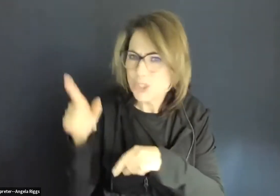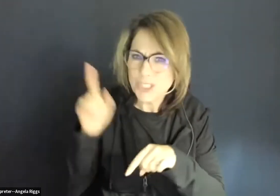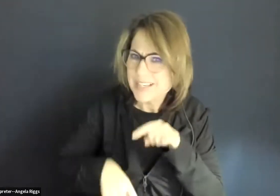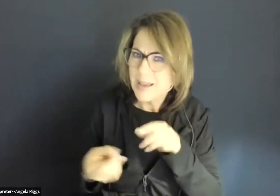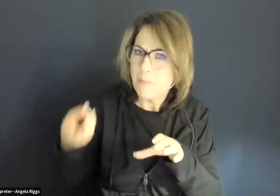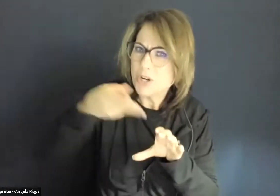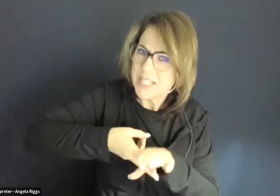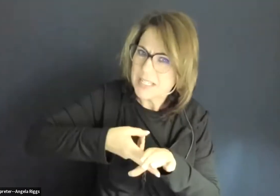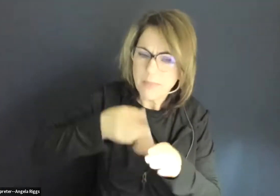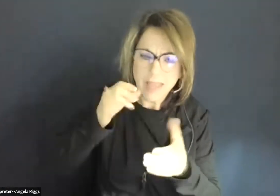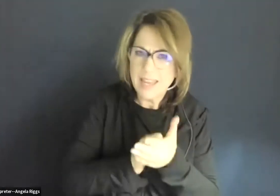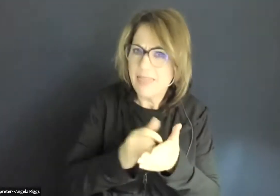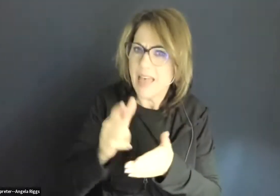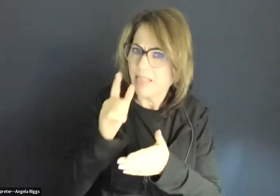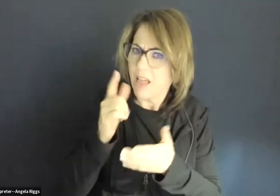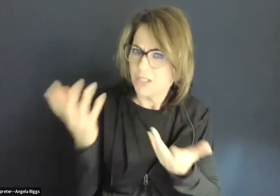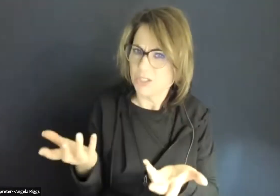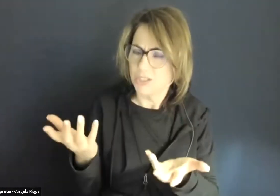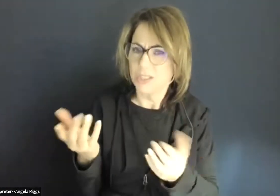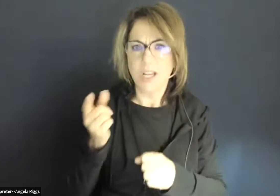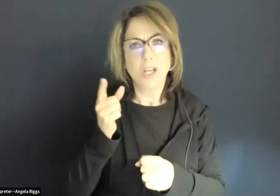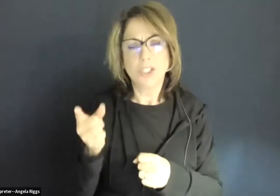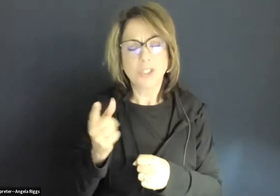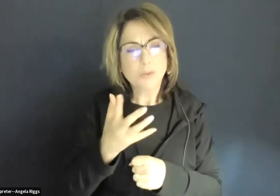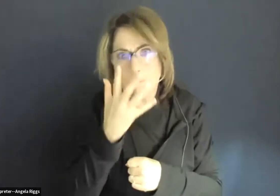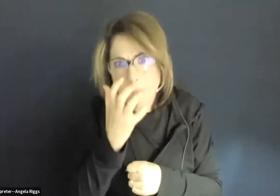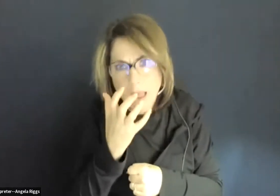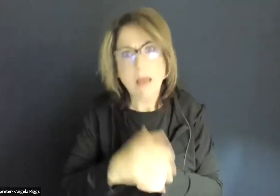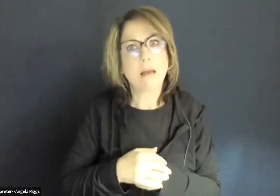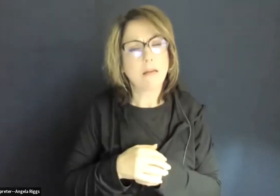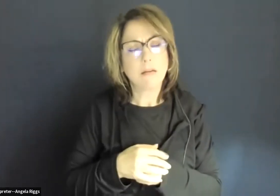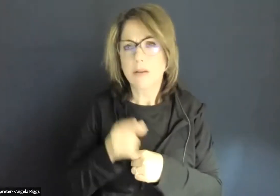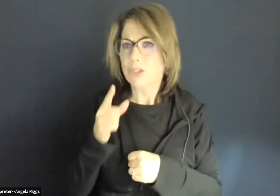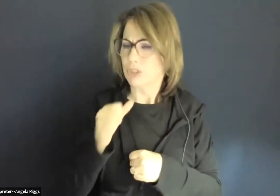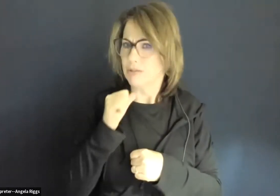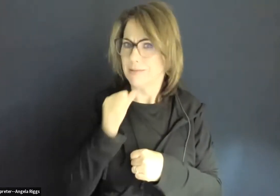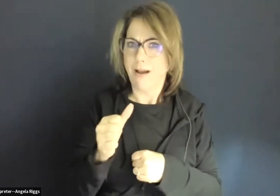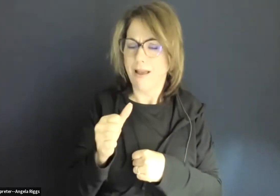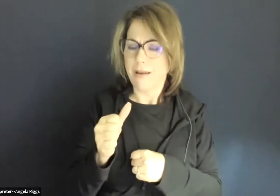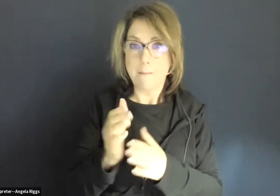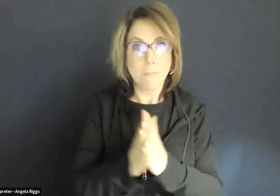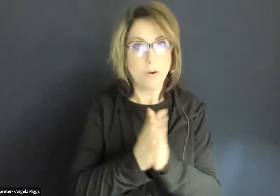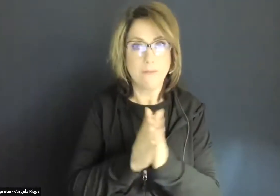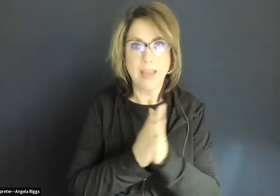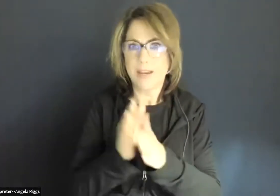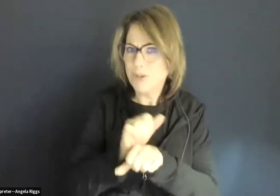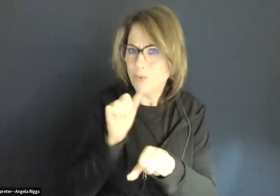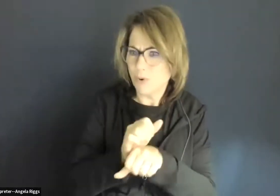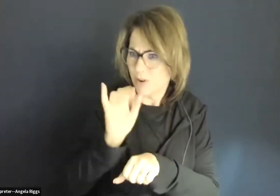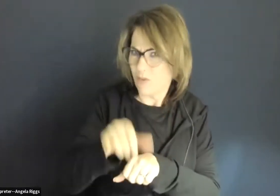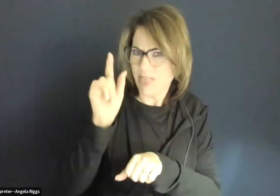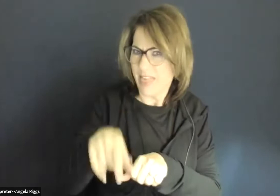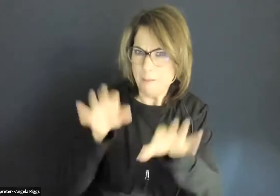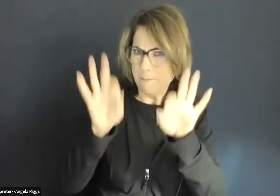And that was where she was just angered, and she was not motivated to work for that candidate